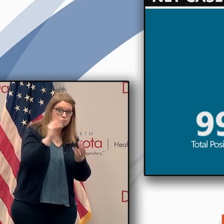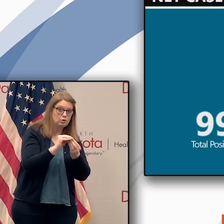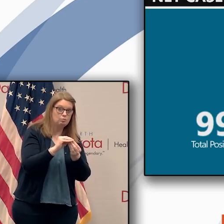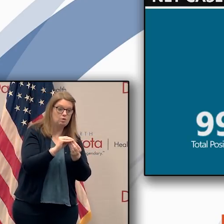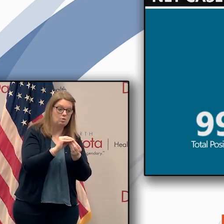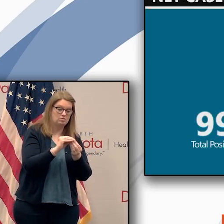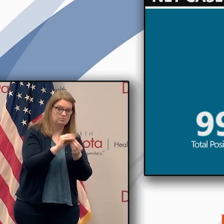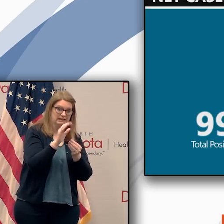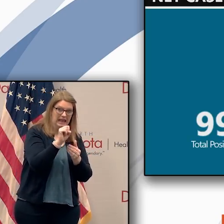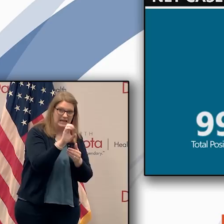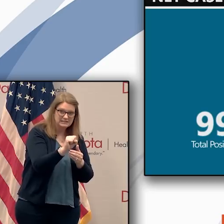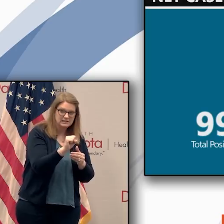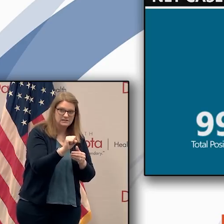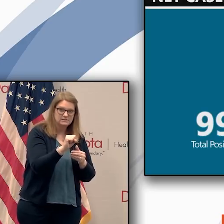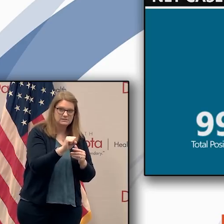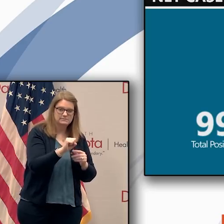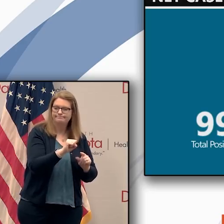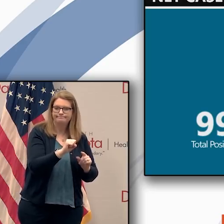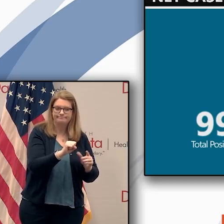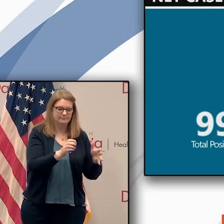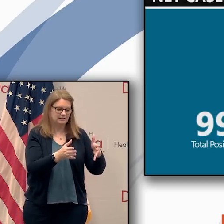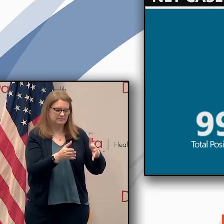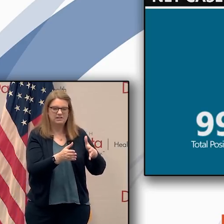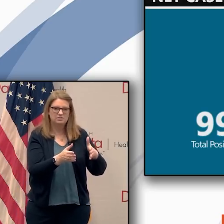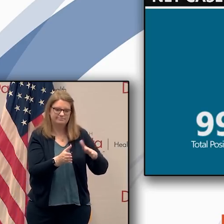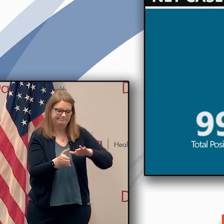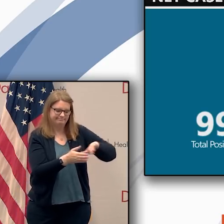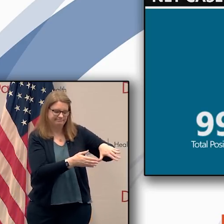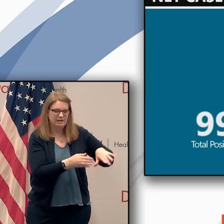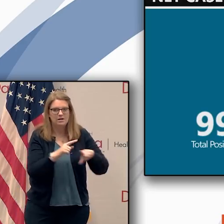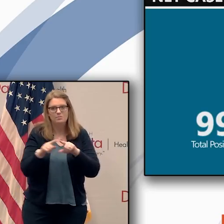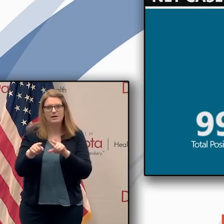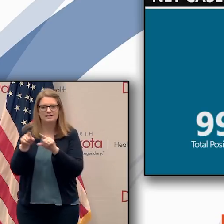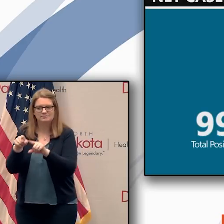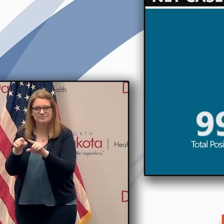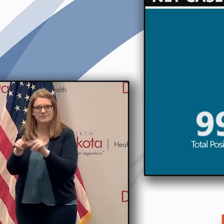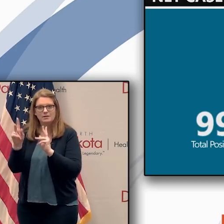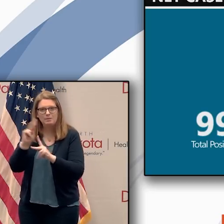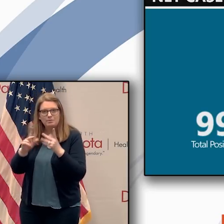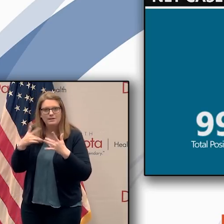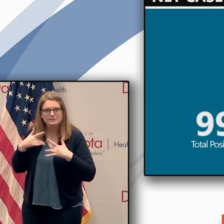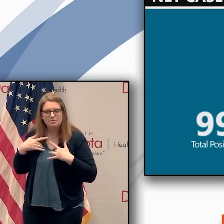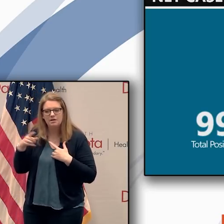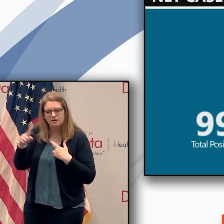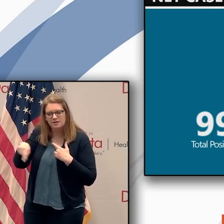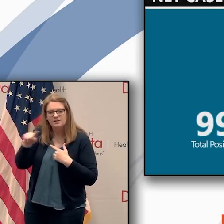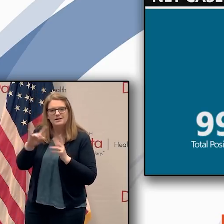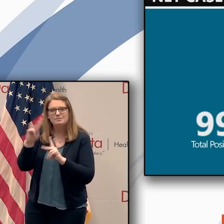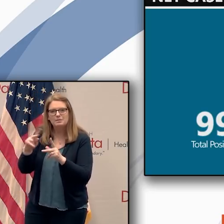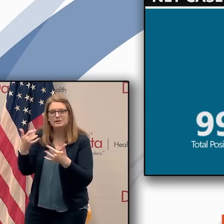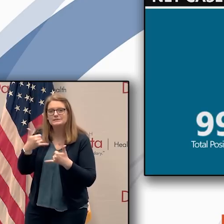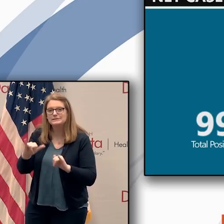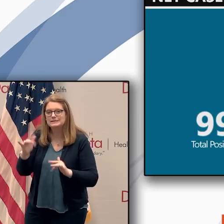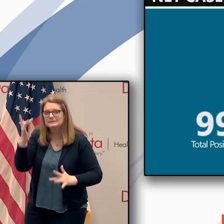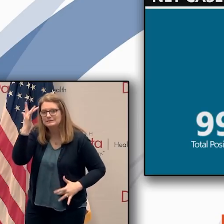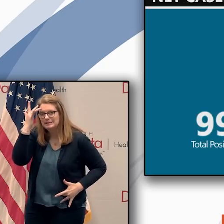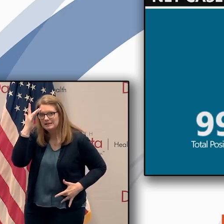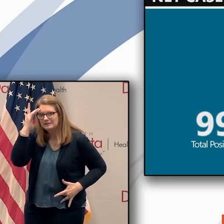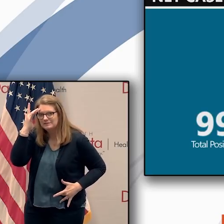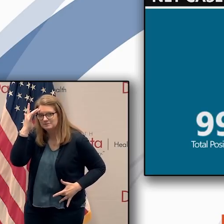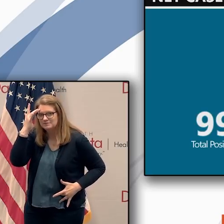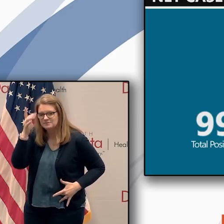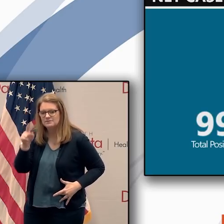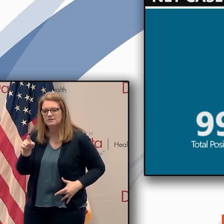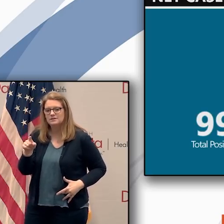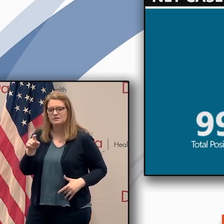cumulative cases because the ones that we have to manage are the ones that are still active. And we have seen